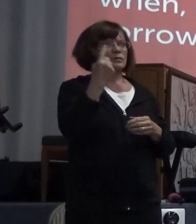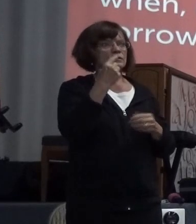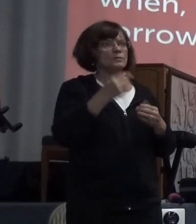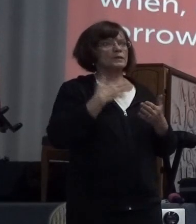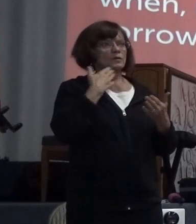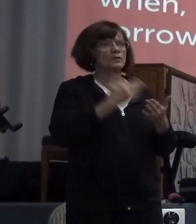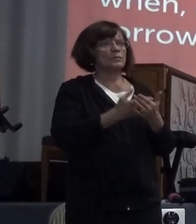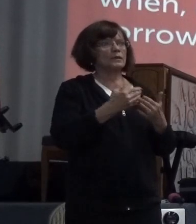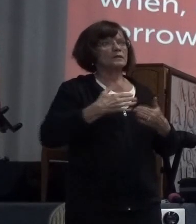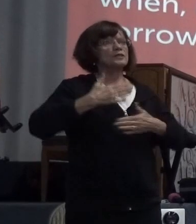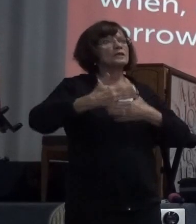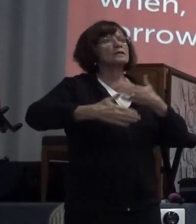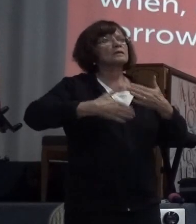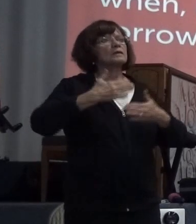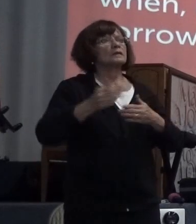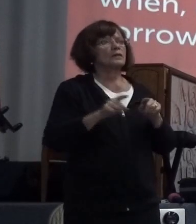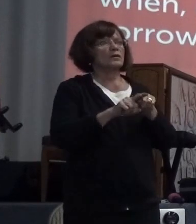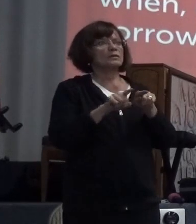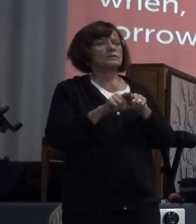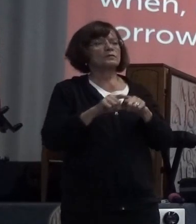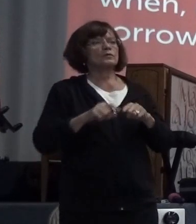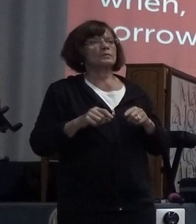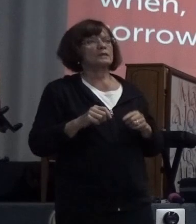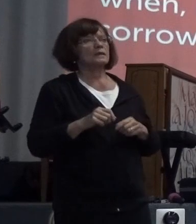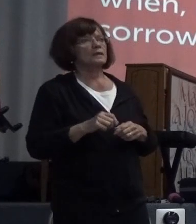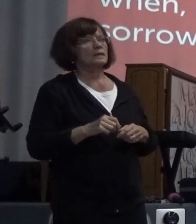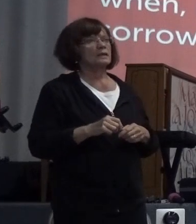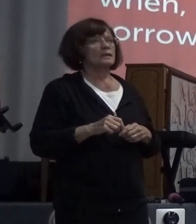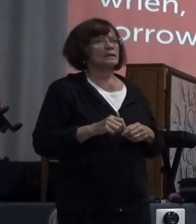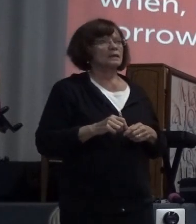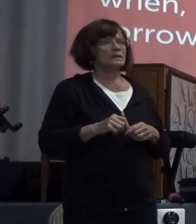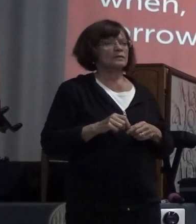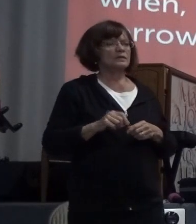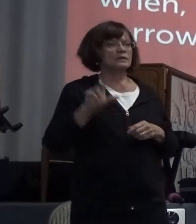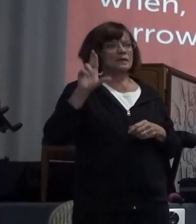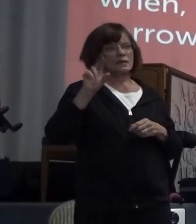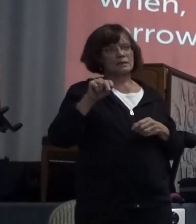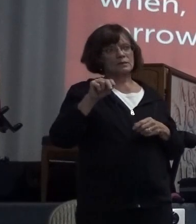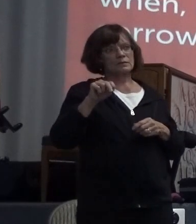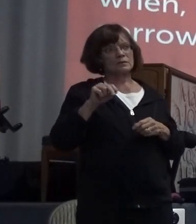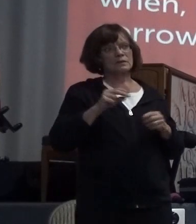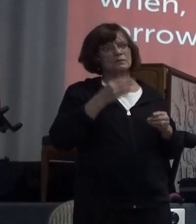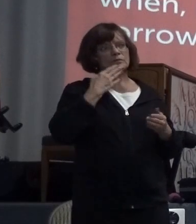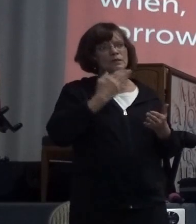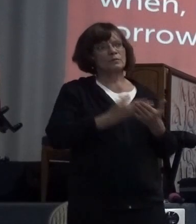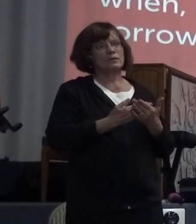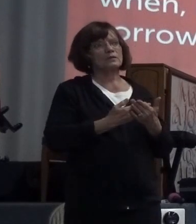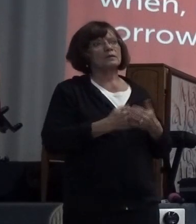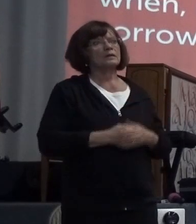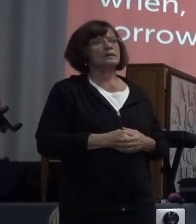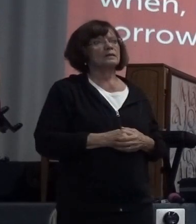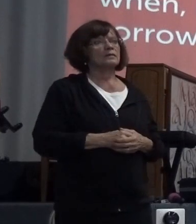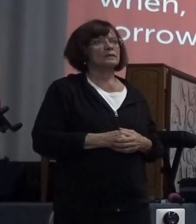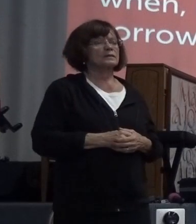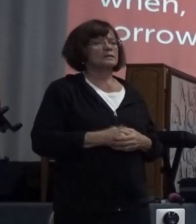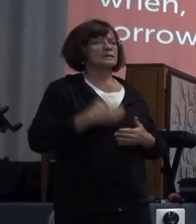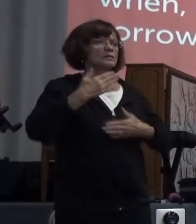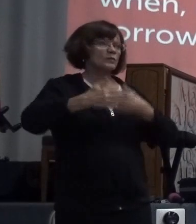For this is a gracious thing when, mindful of God, one endures sorrows while suffering unjustly.